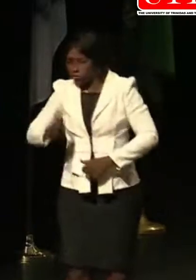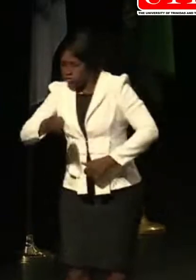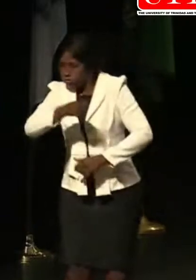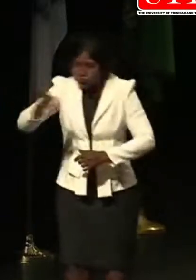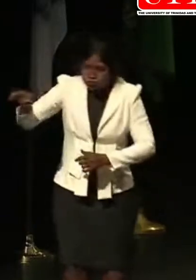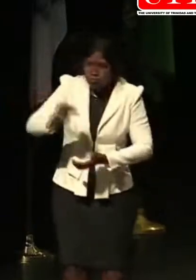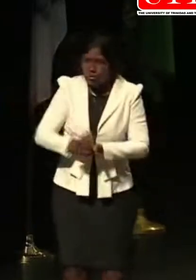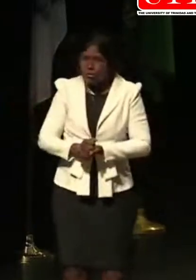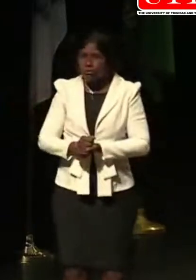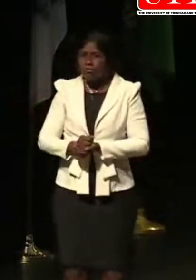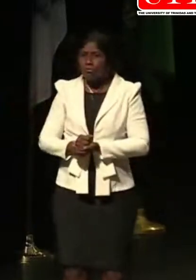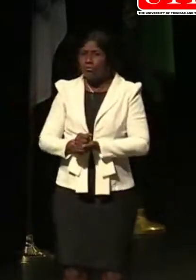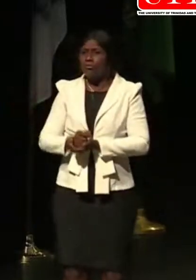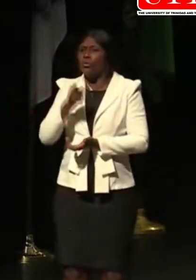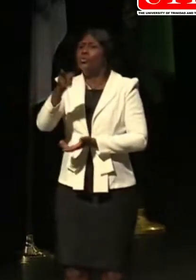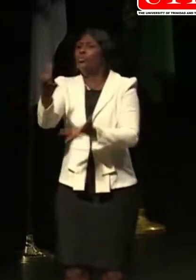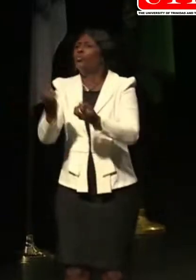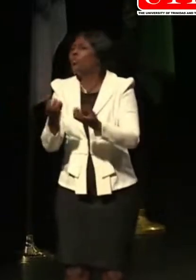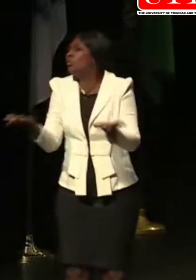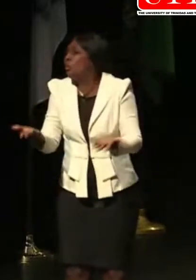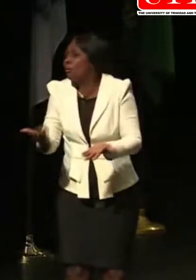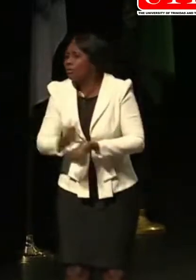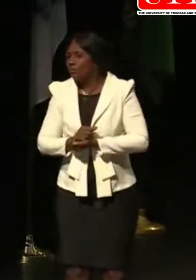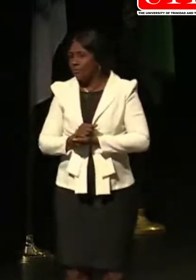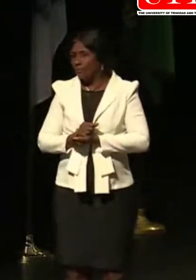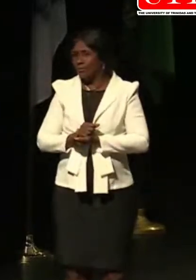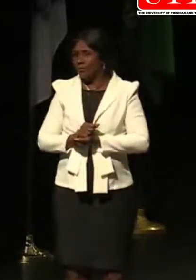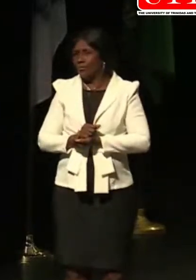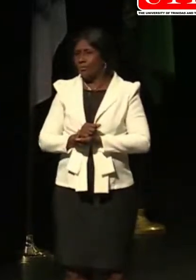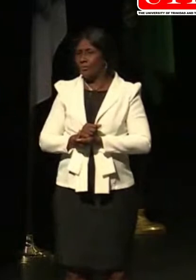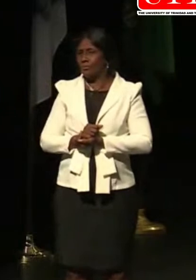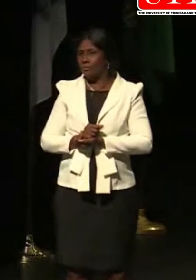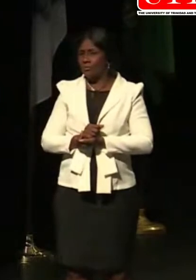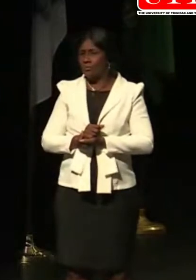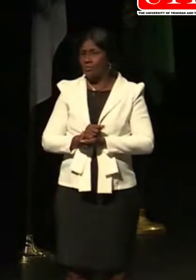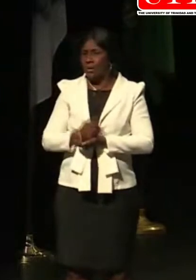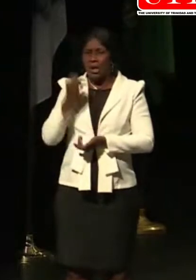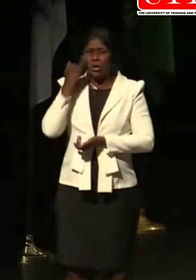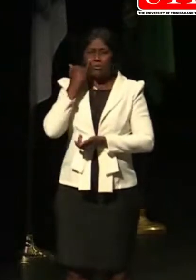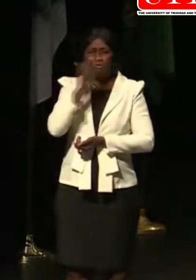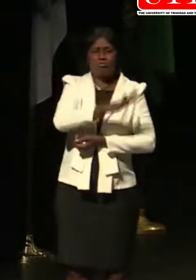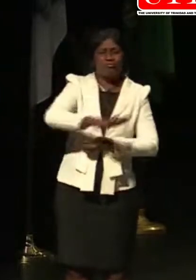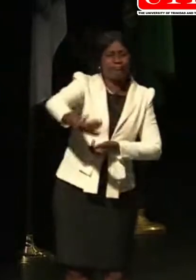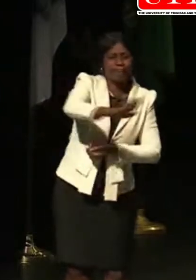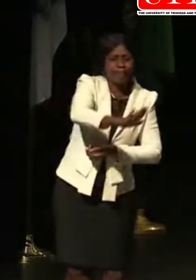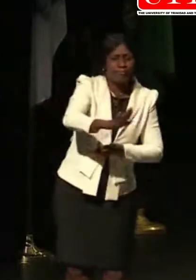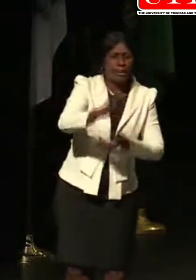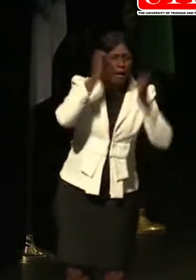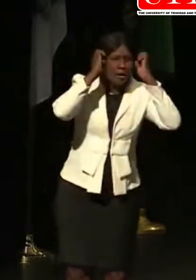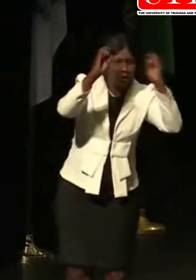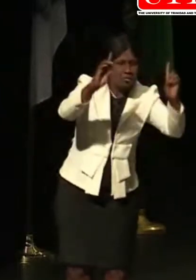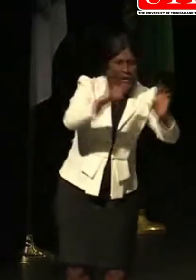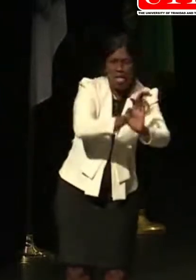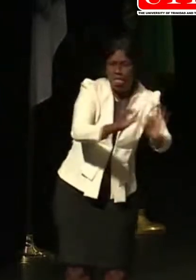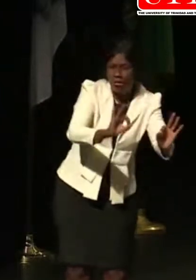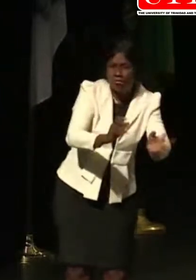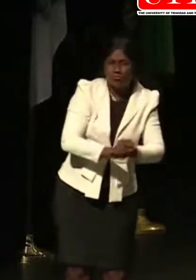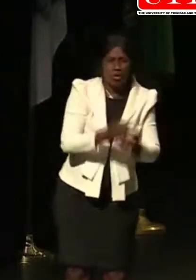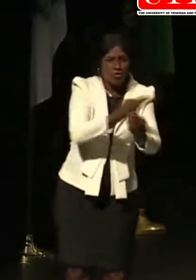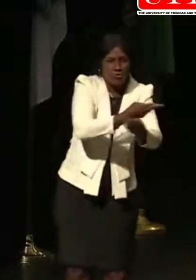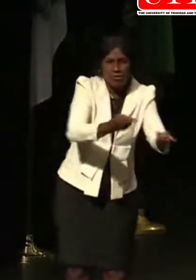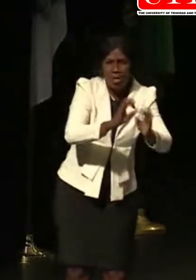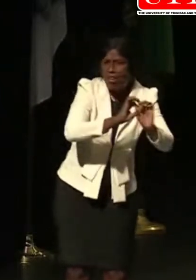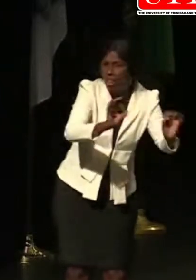where the education is poor because these are poor communities that do not have the resources that they need, then we